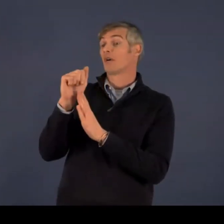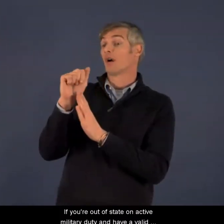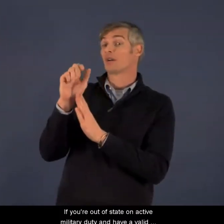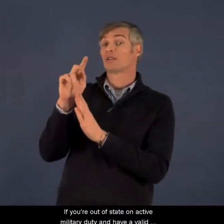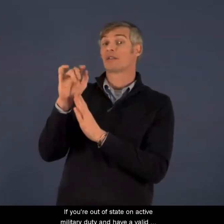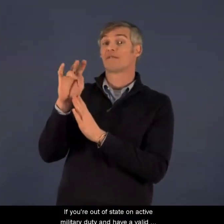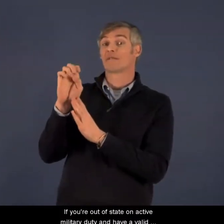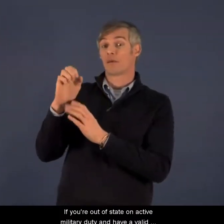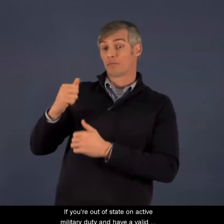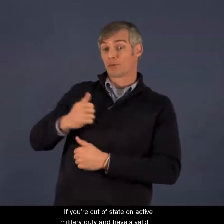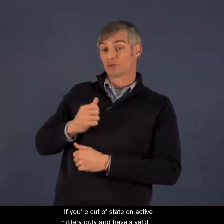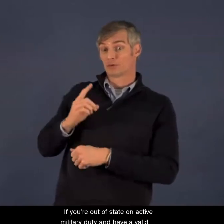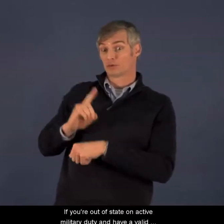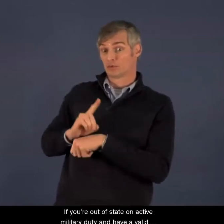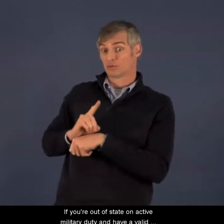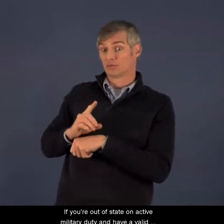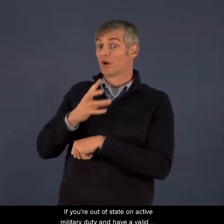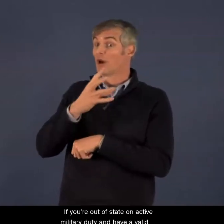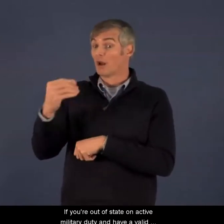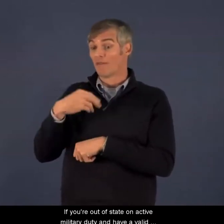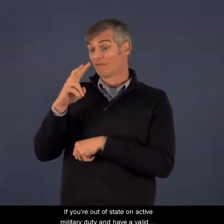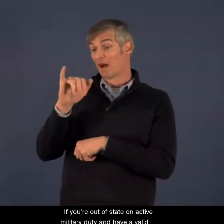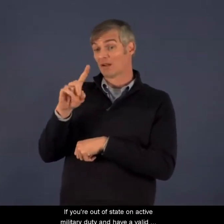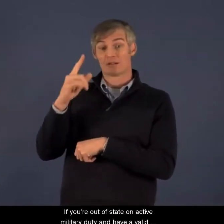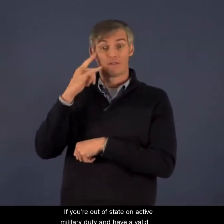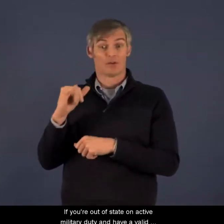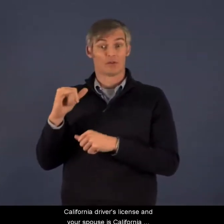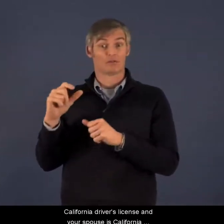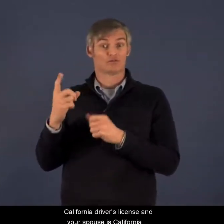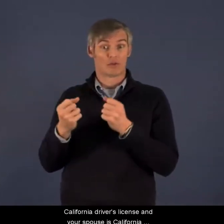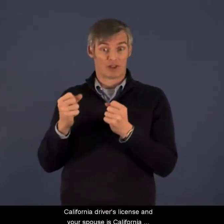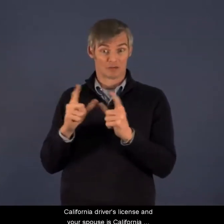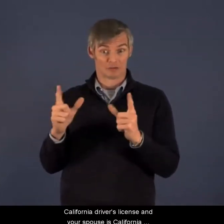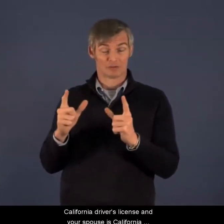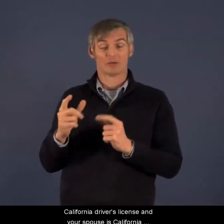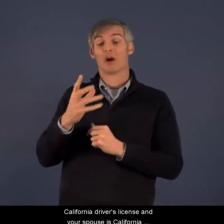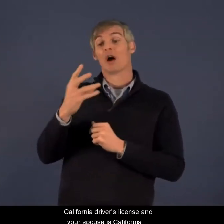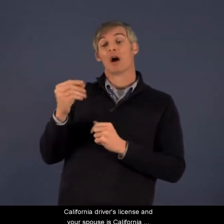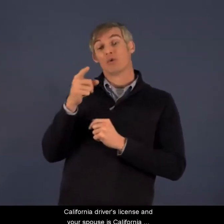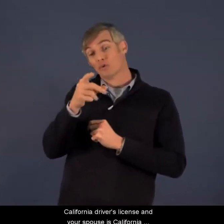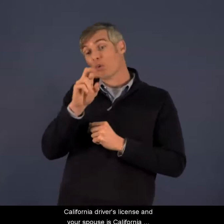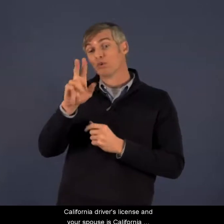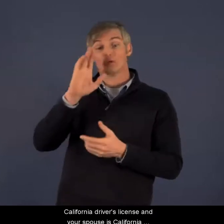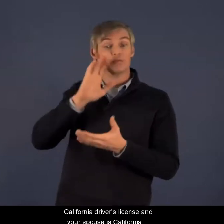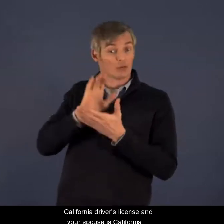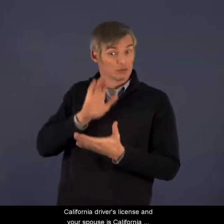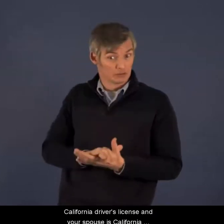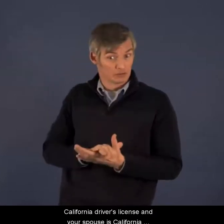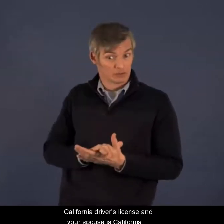If you are out of state on active military duty and have a valid California driver's license, and your spouse's California